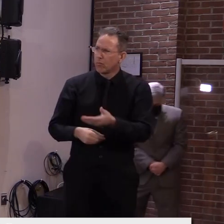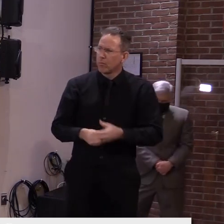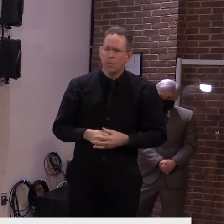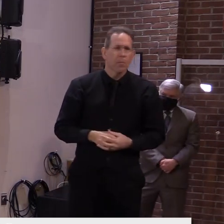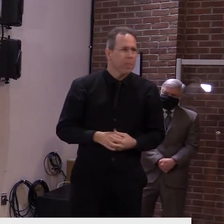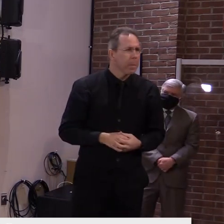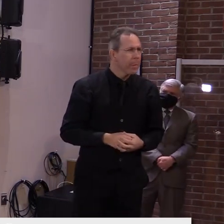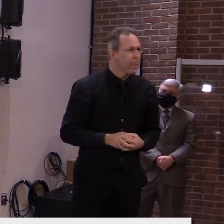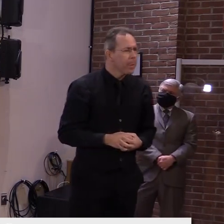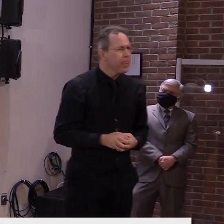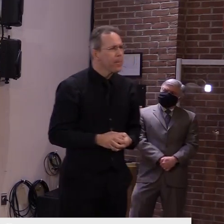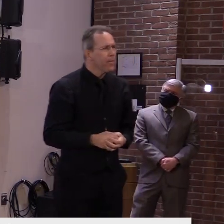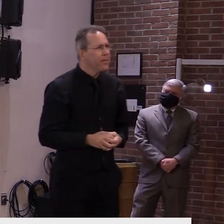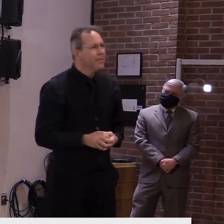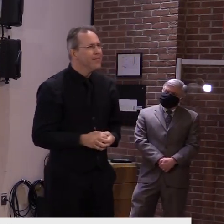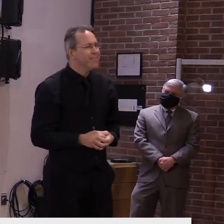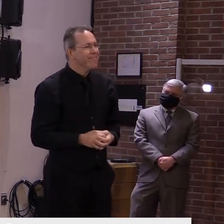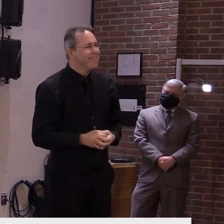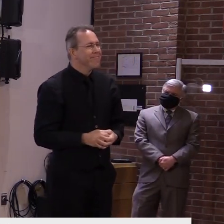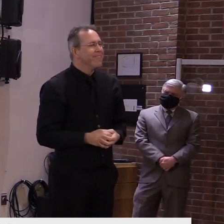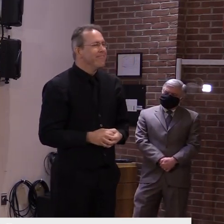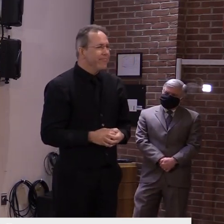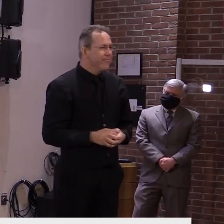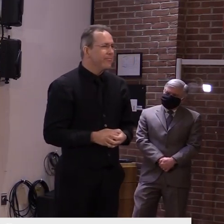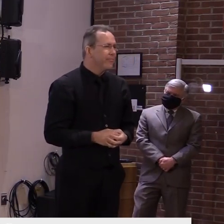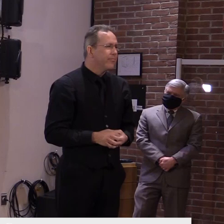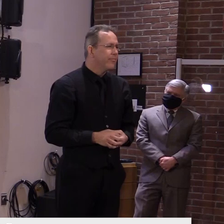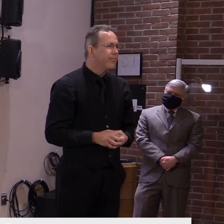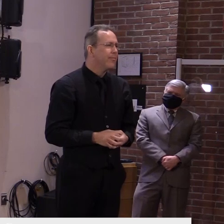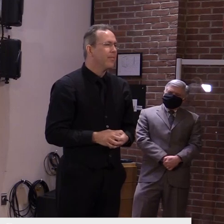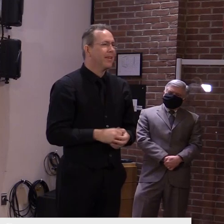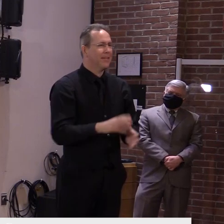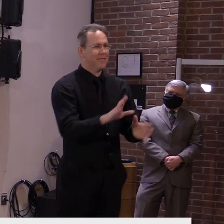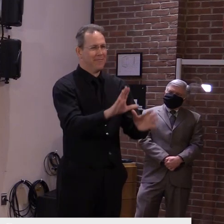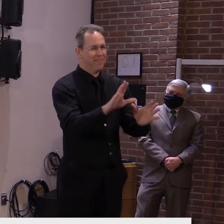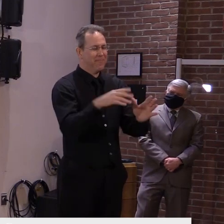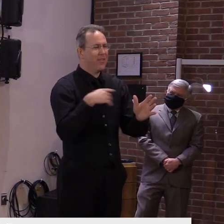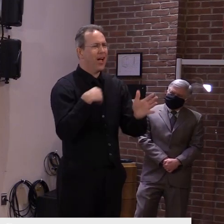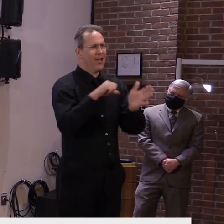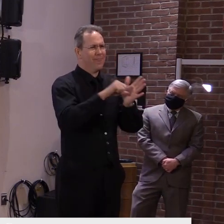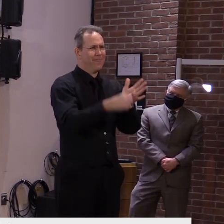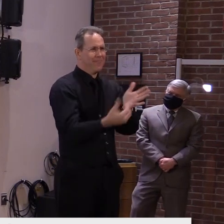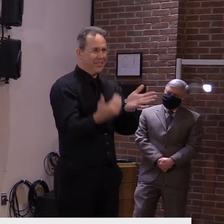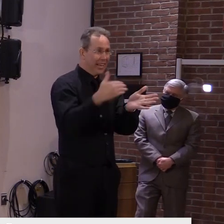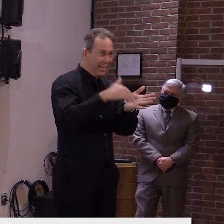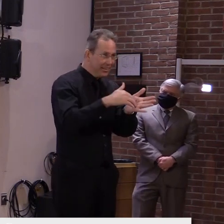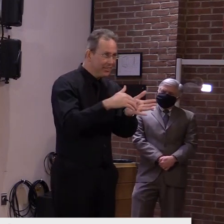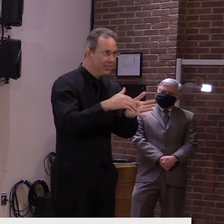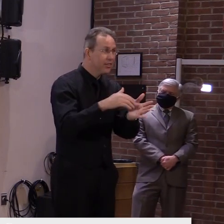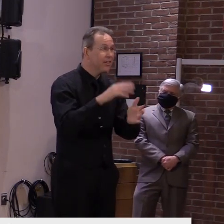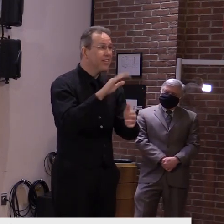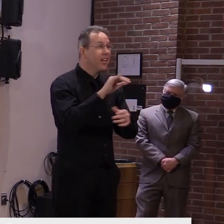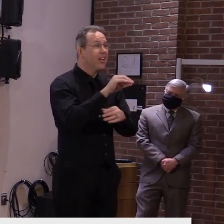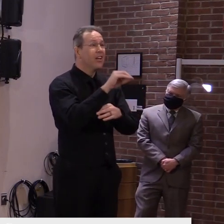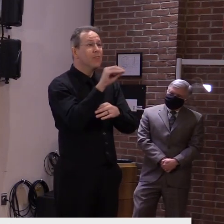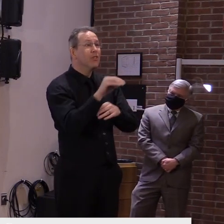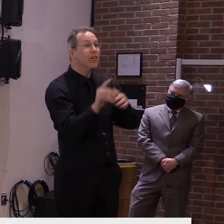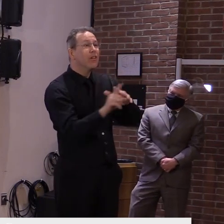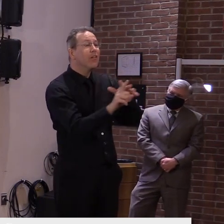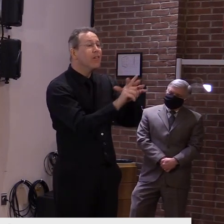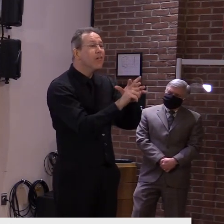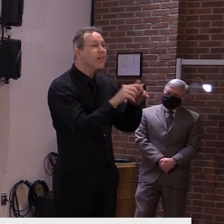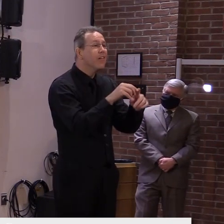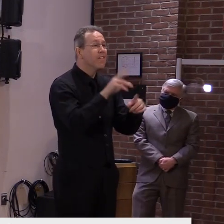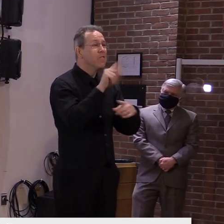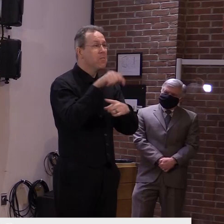Levine. And once again, you know, most of what we're seeing in Vermont is isolated cases, isolated situations